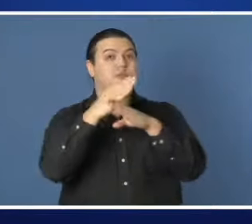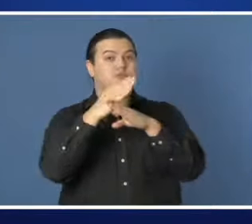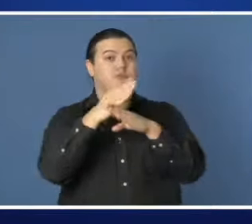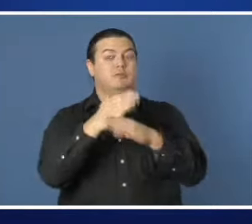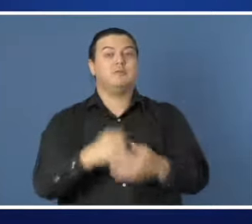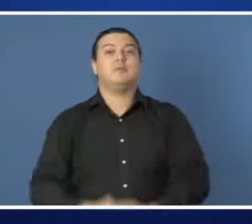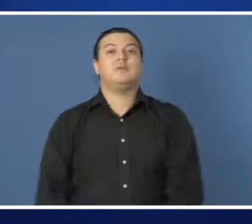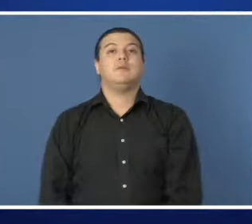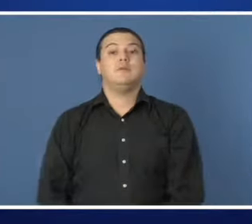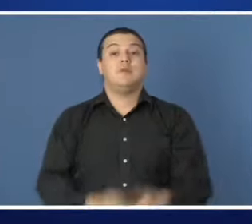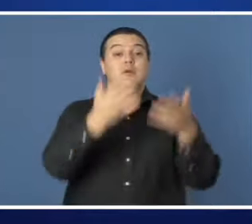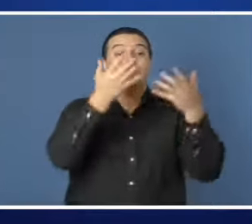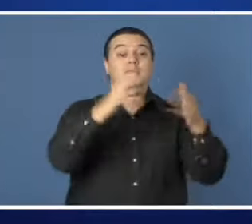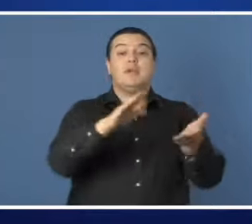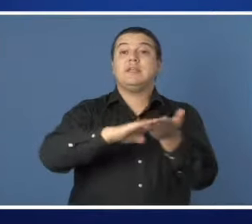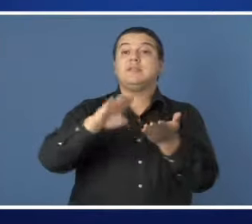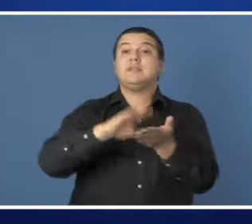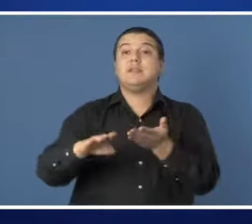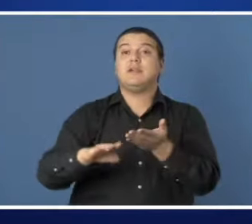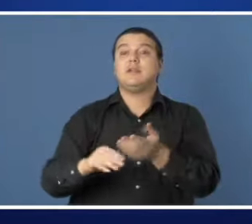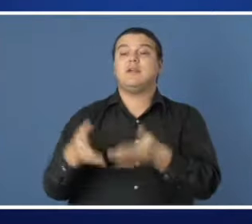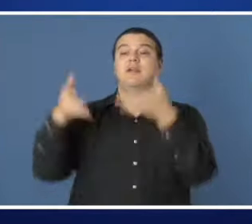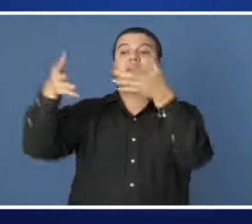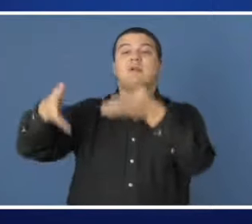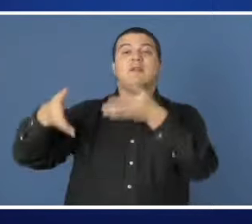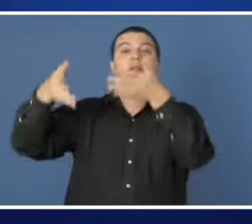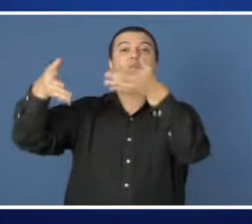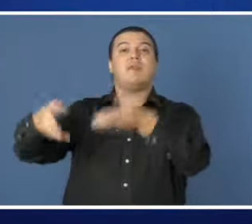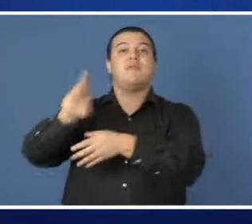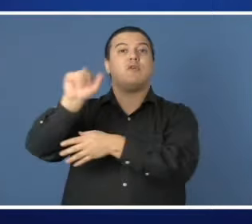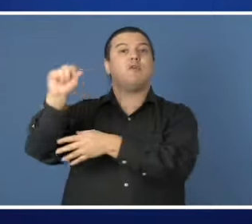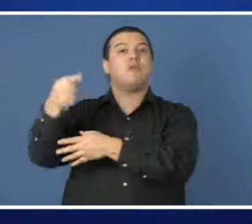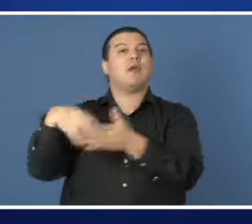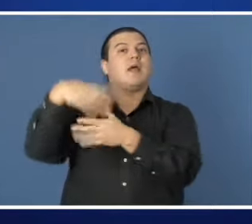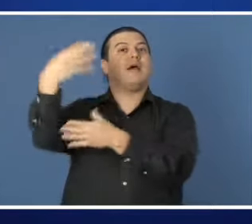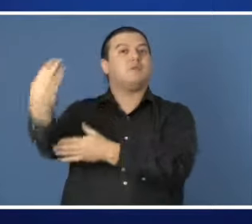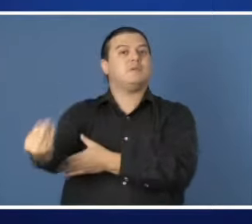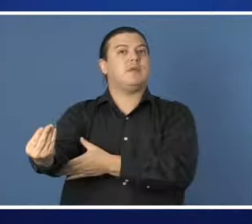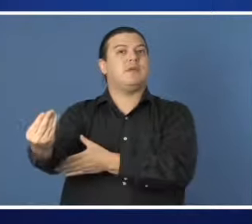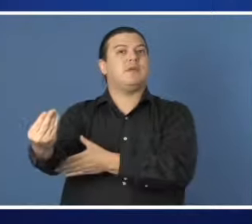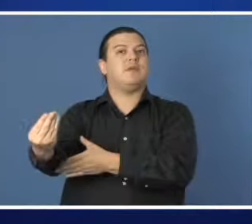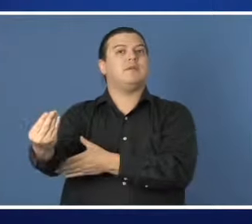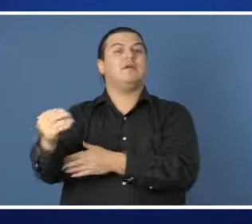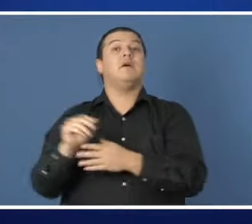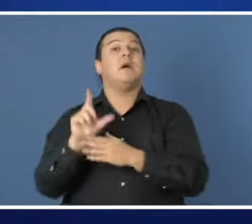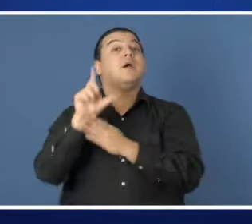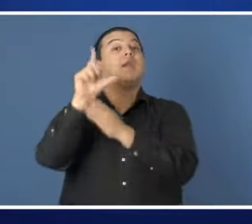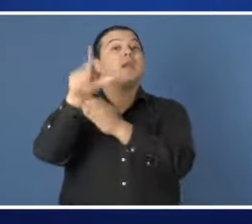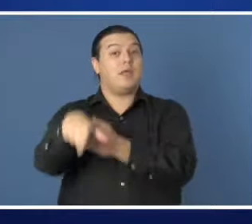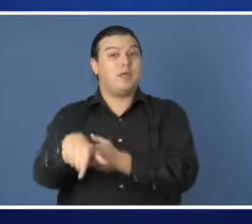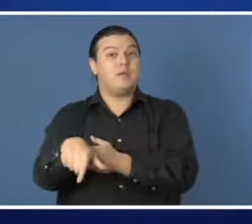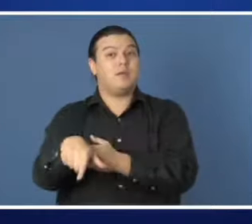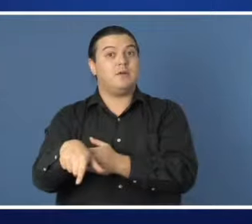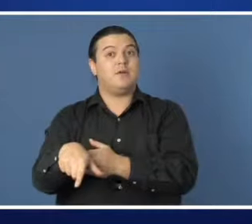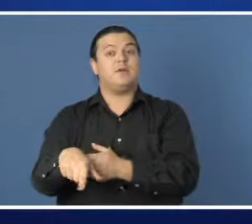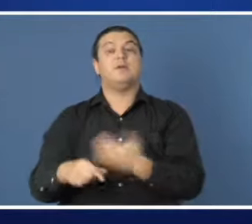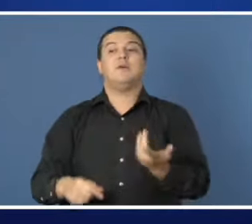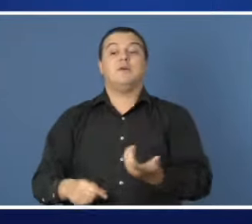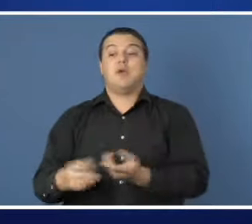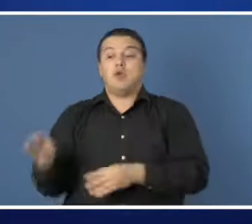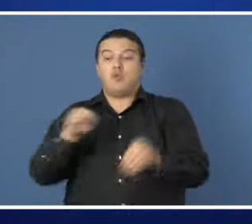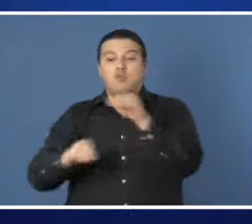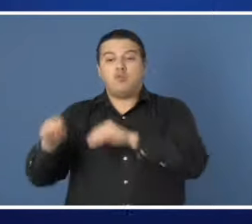Allow the fumes in the rags to evaporate outdoors. Then dispose of the rags by wrapping